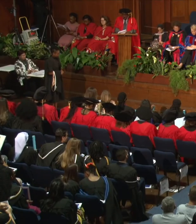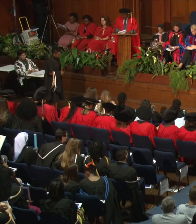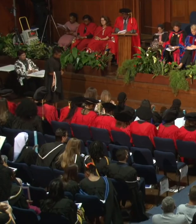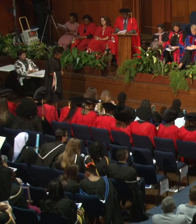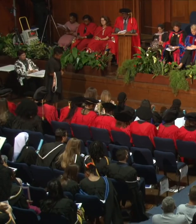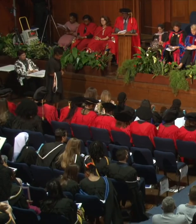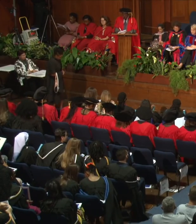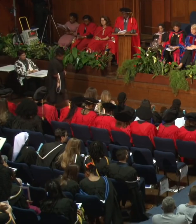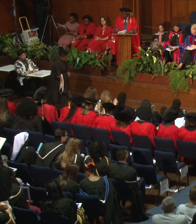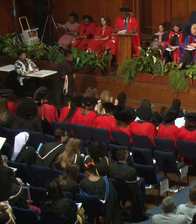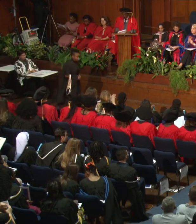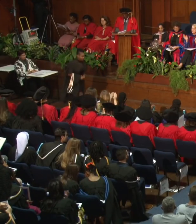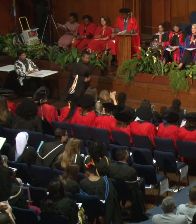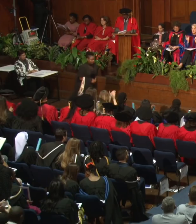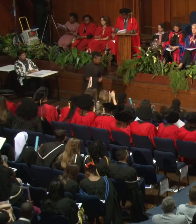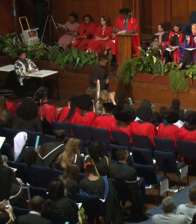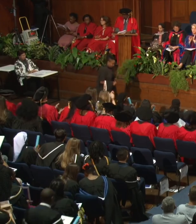Nokuzola Sipiwe Kosi.